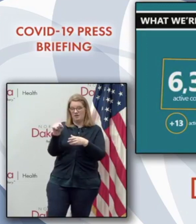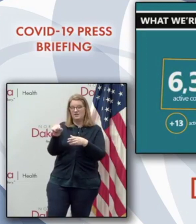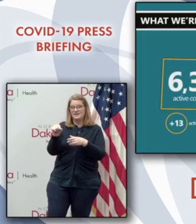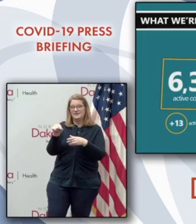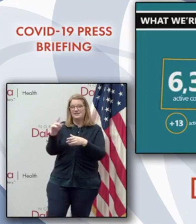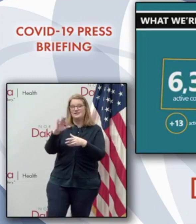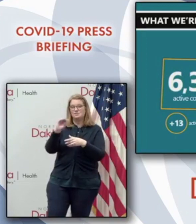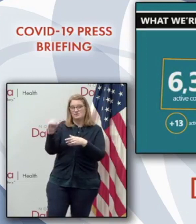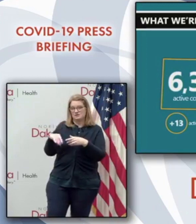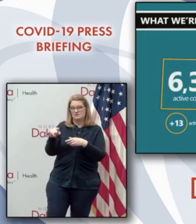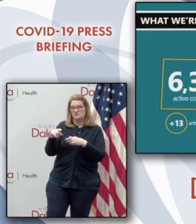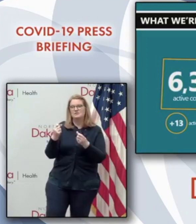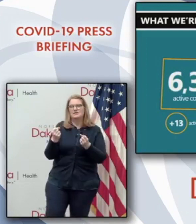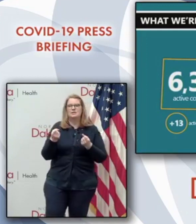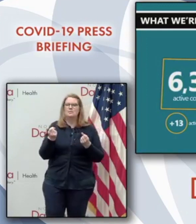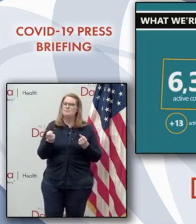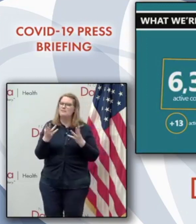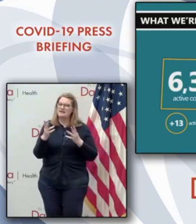have lived in double digits